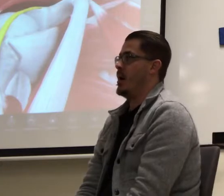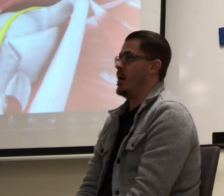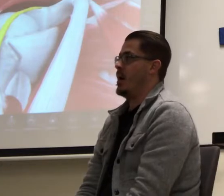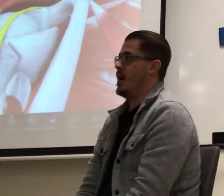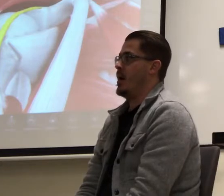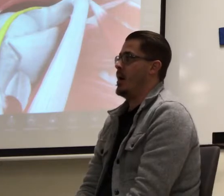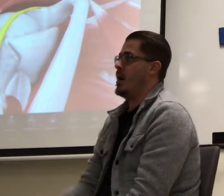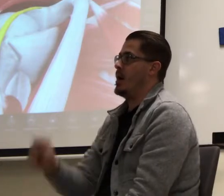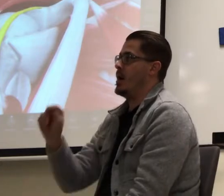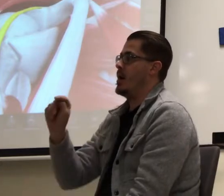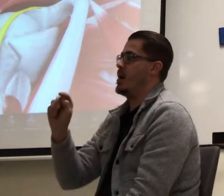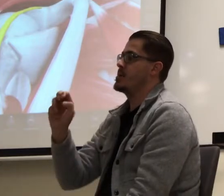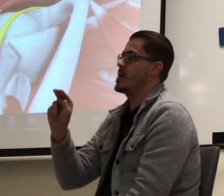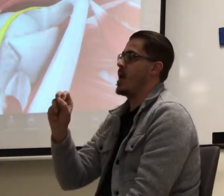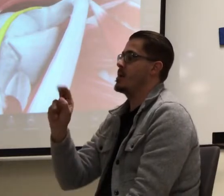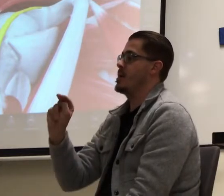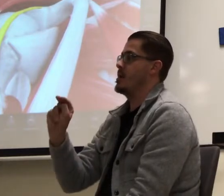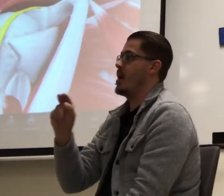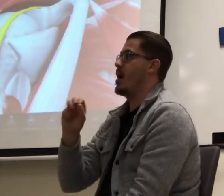long head